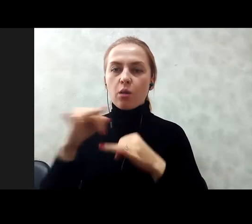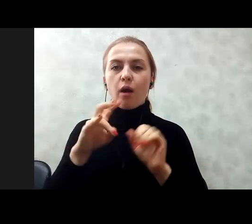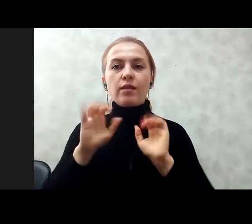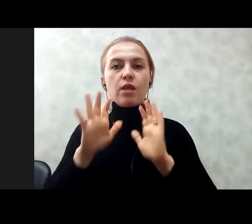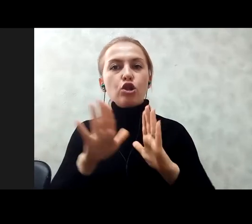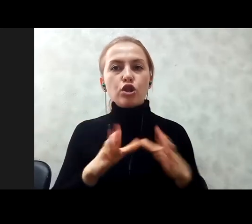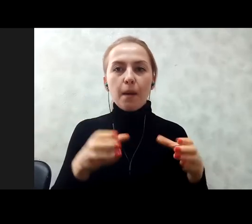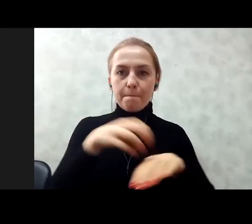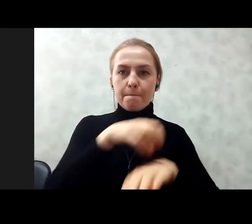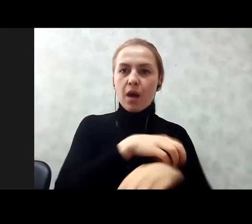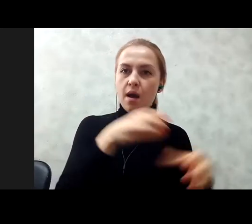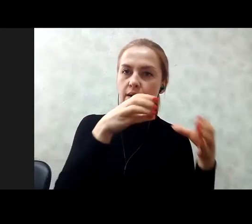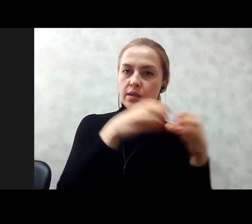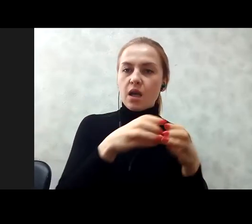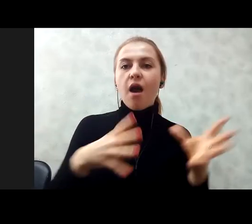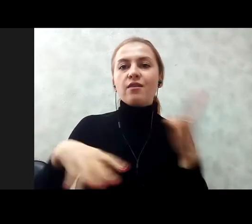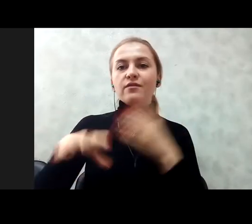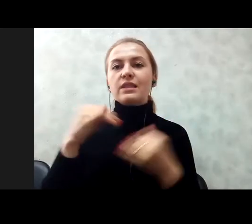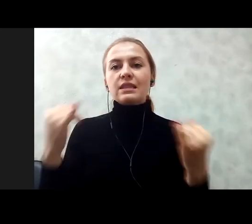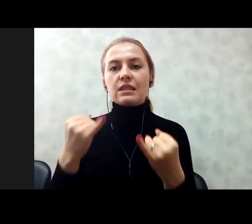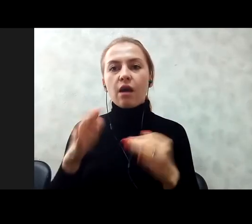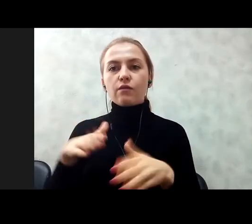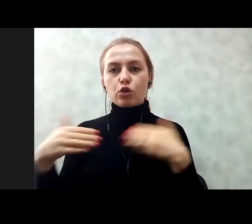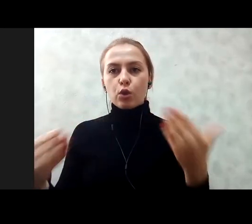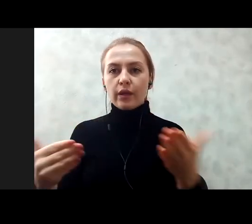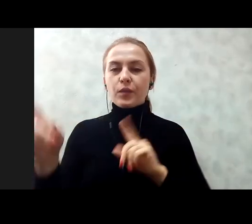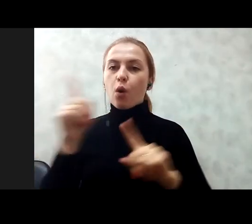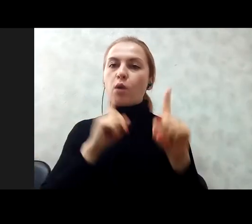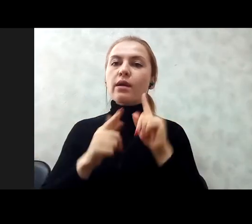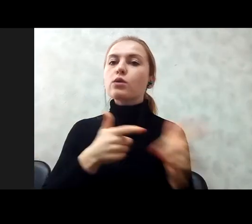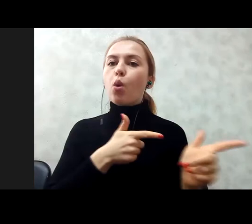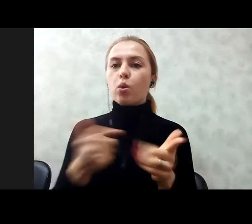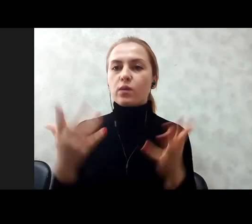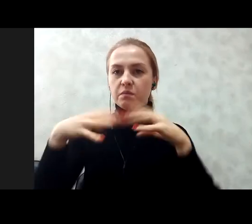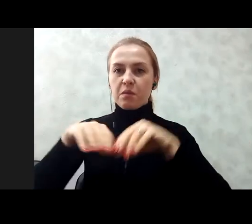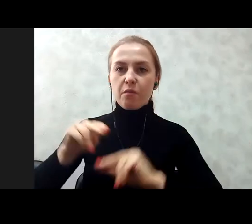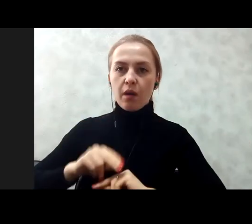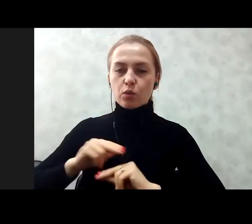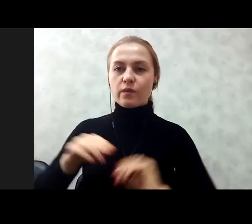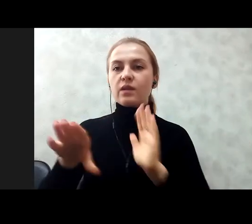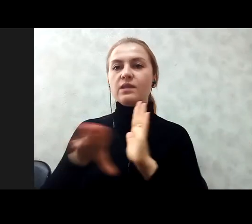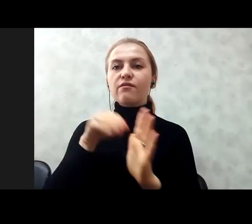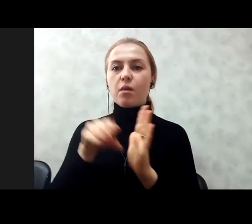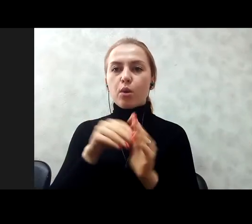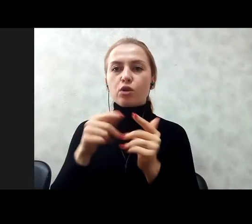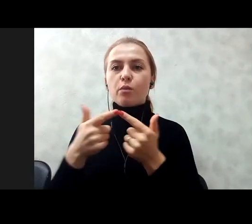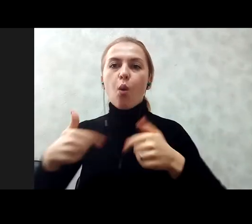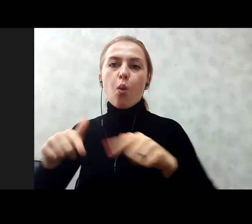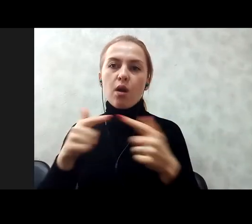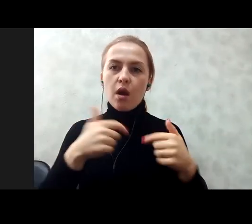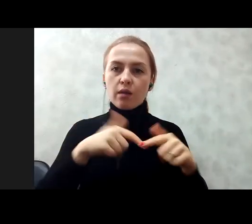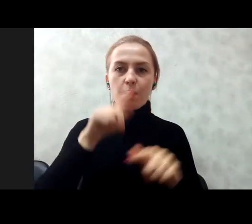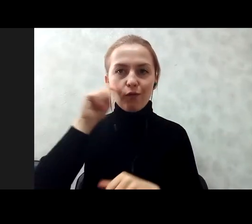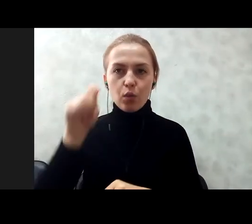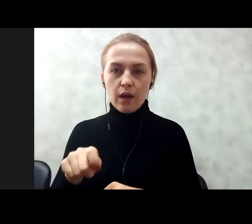that Congress is ready to again work with the electoral authorities and government in Ukraine to further develop and